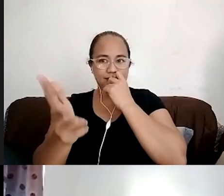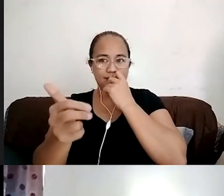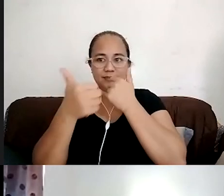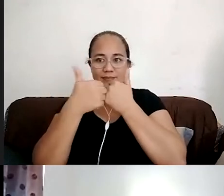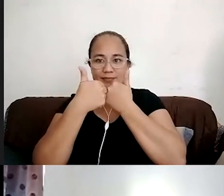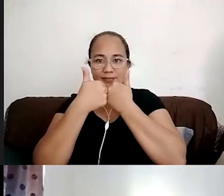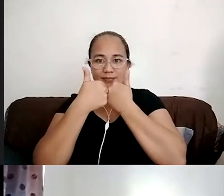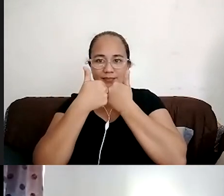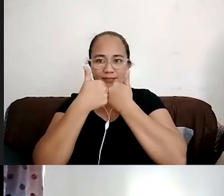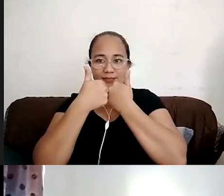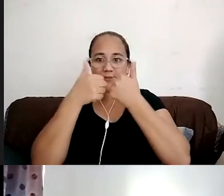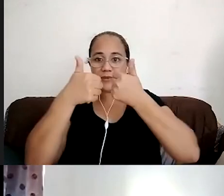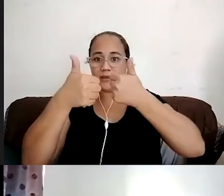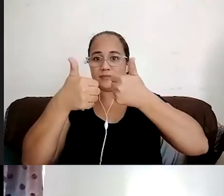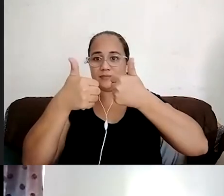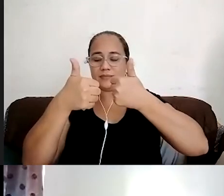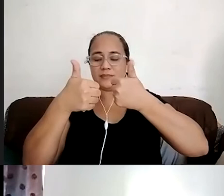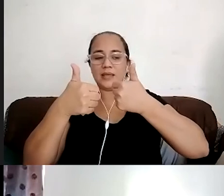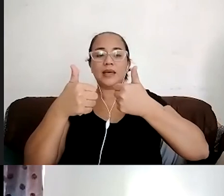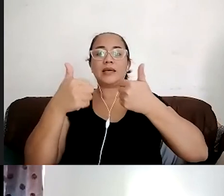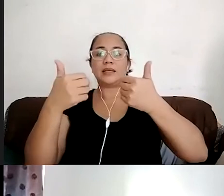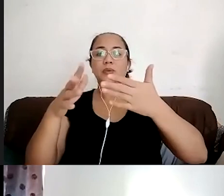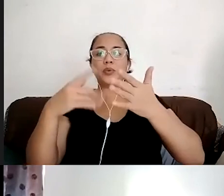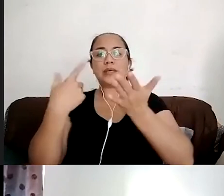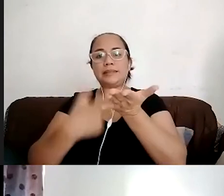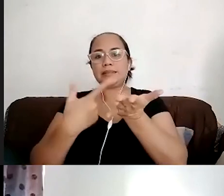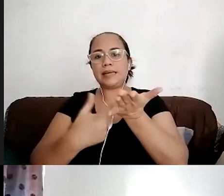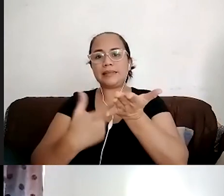Copy, sir. All right. And then we'll talk a little bit.